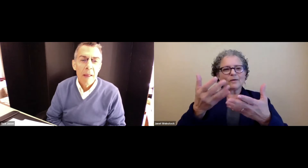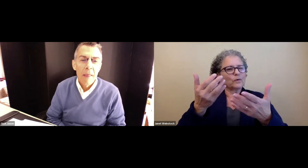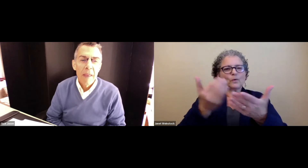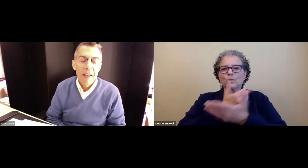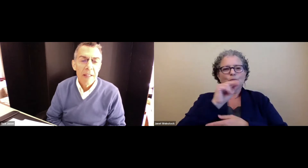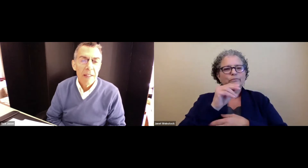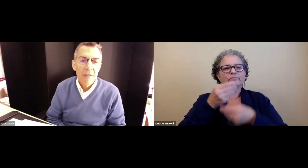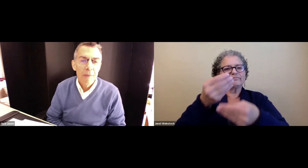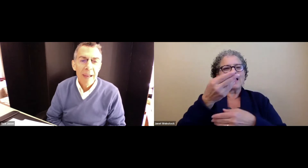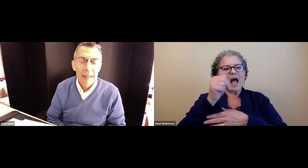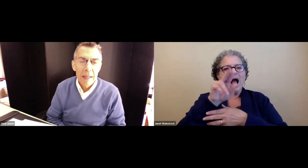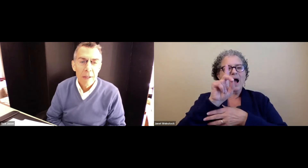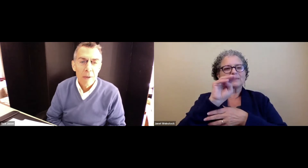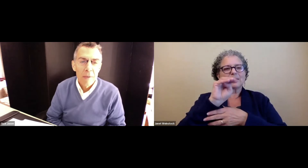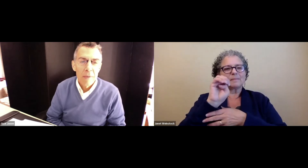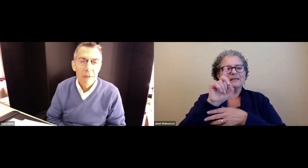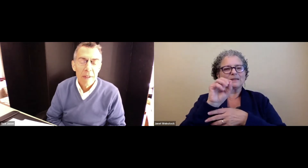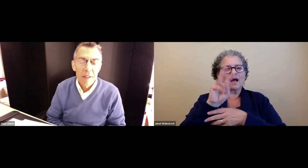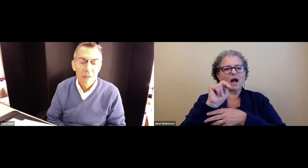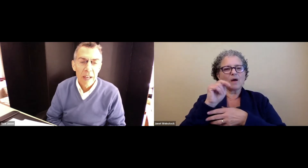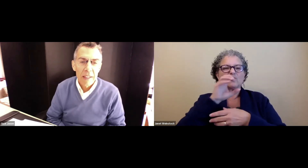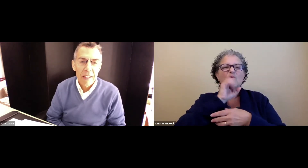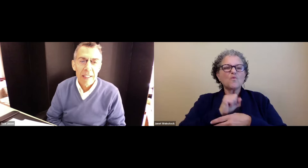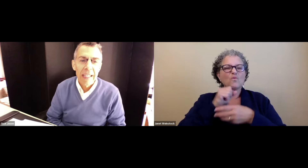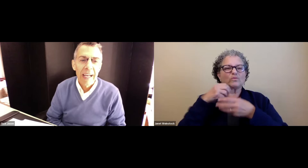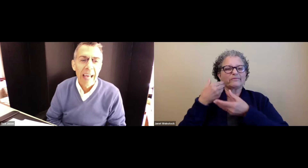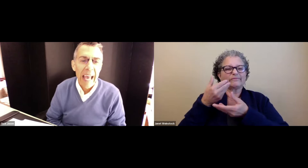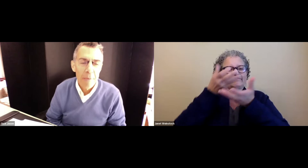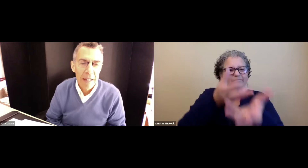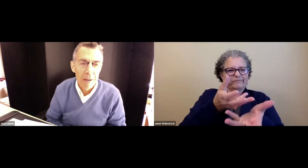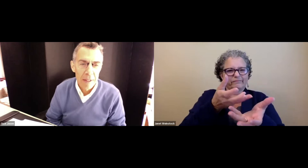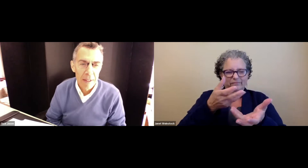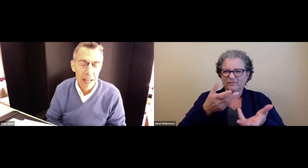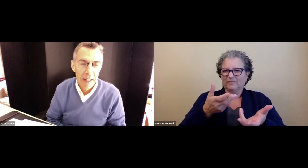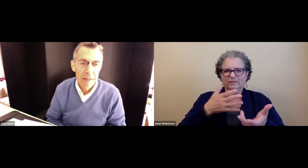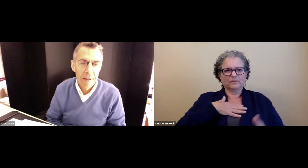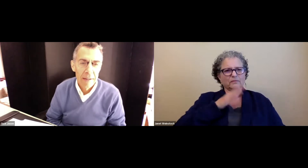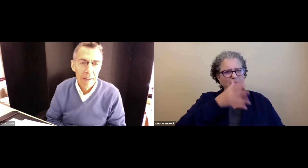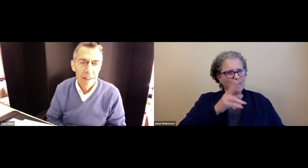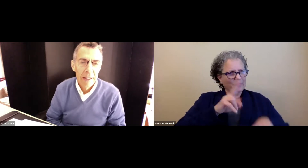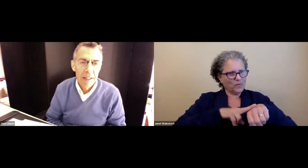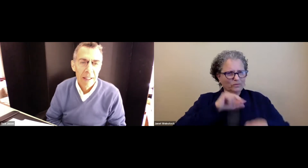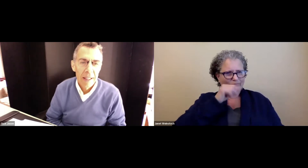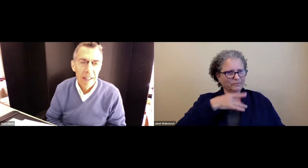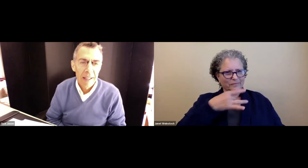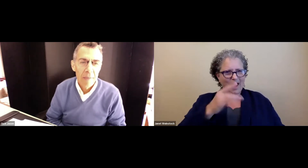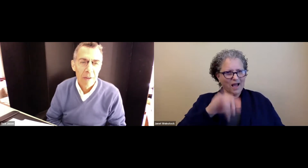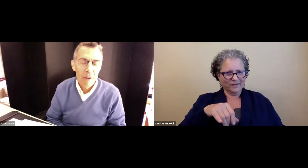they didn't give him anything new. In fact, he got hand-me-downs instead. And my grandmother, of course,